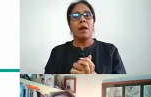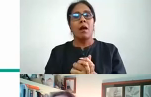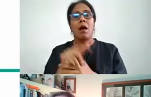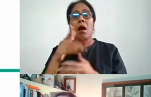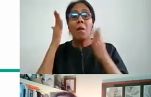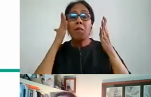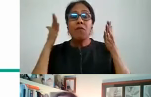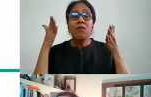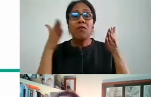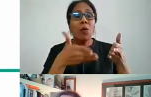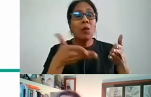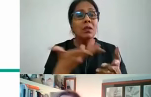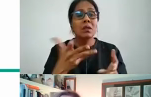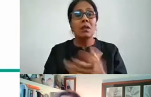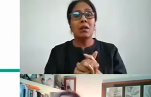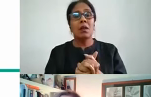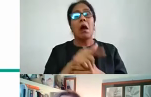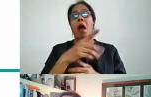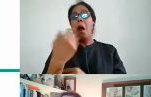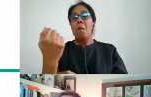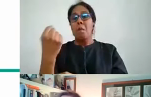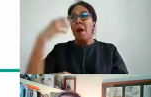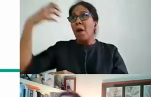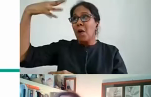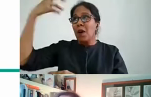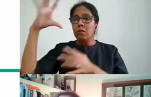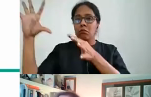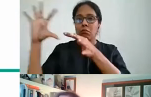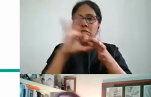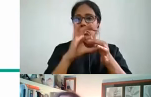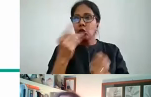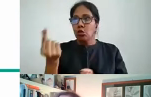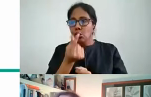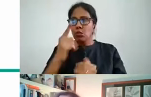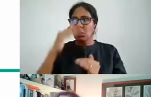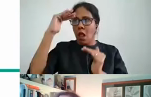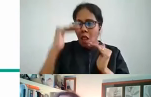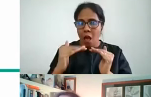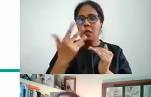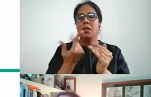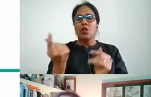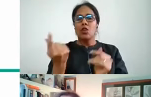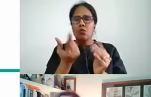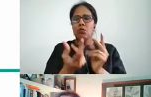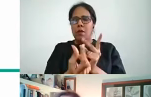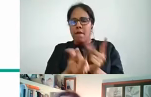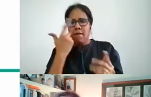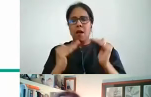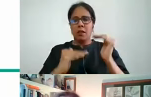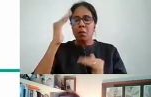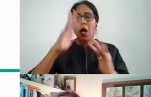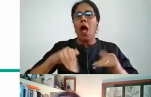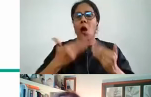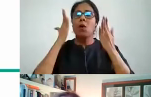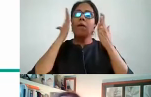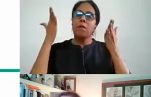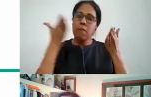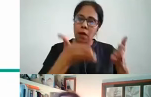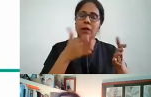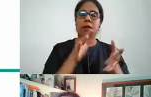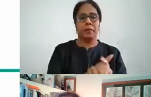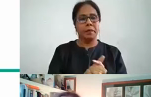the station power consumption. And, indeed, you know, we're guilty here. This is focused on the station power consumption